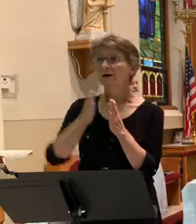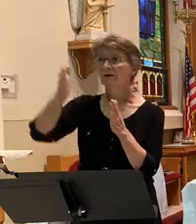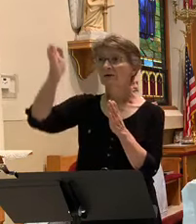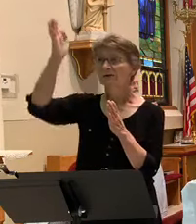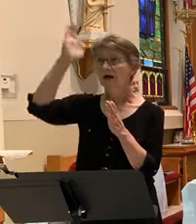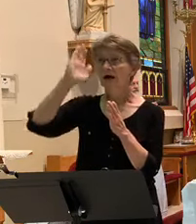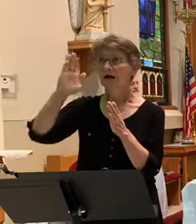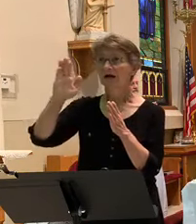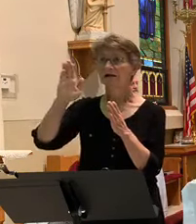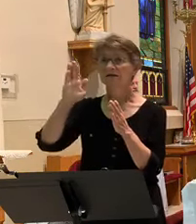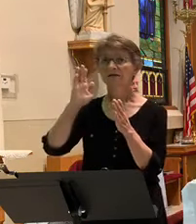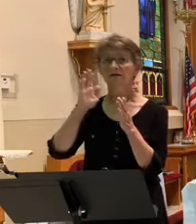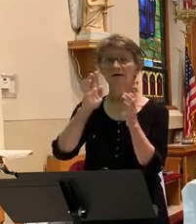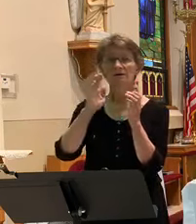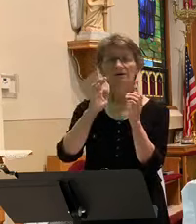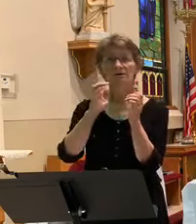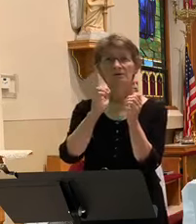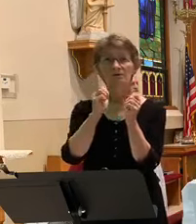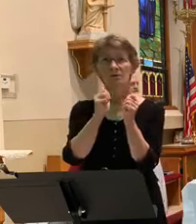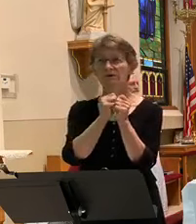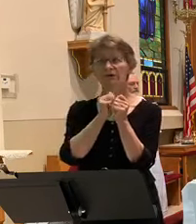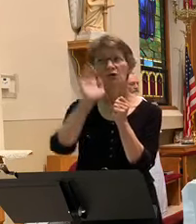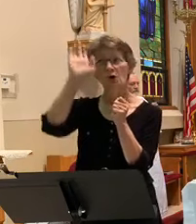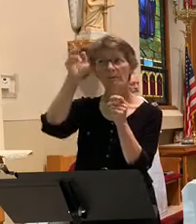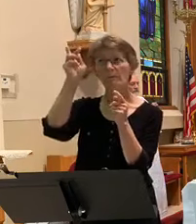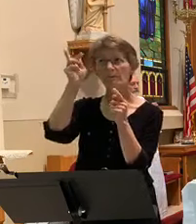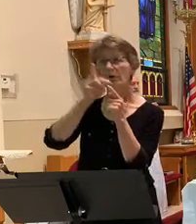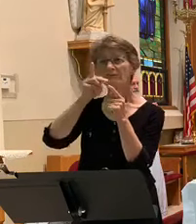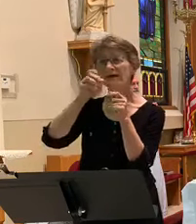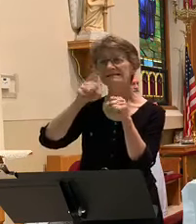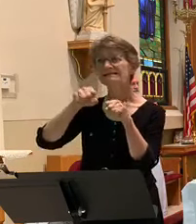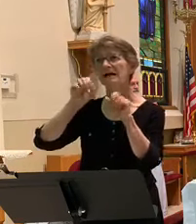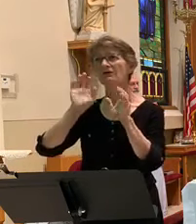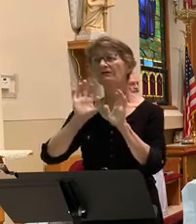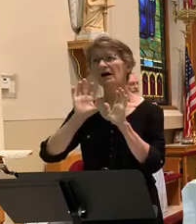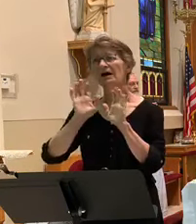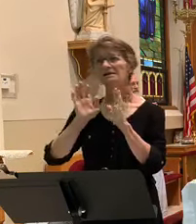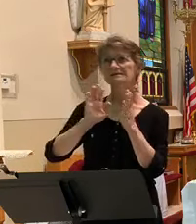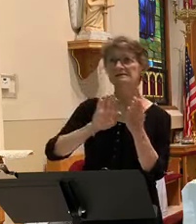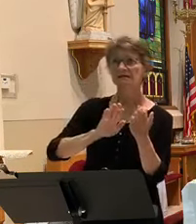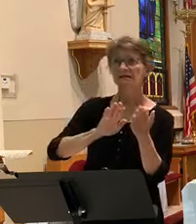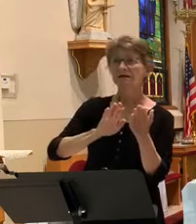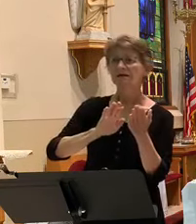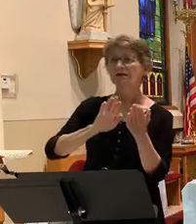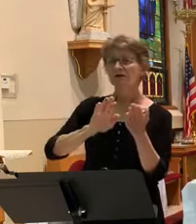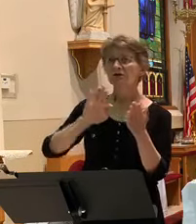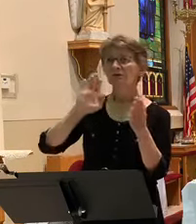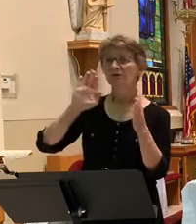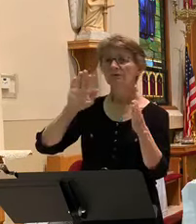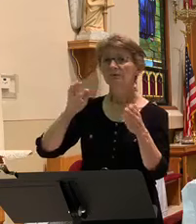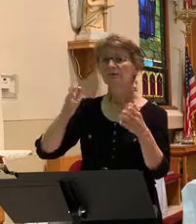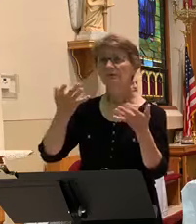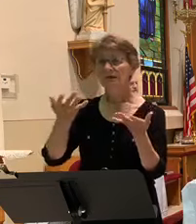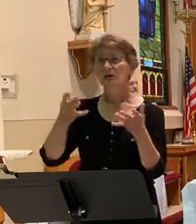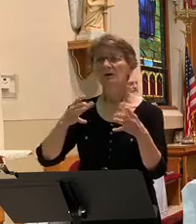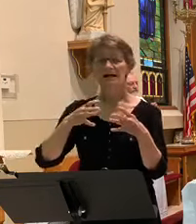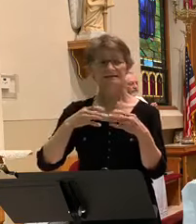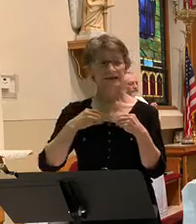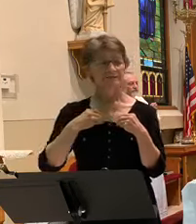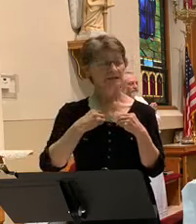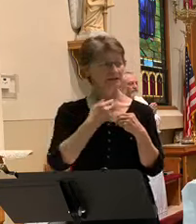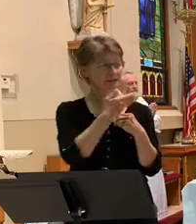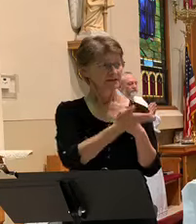O God, who in the one perfect sacrifice brought to completion varied offerings of the law, accept, we pray,